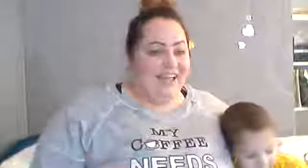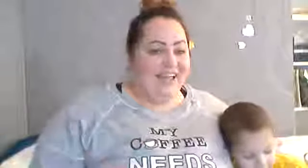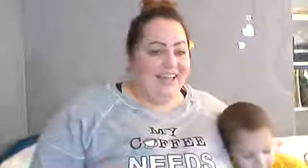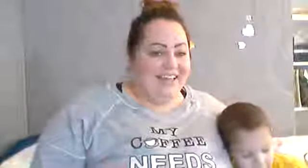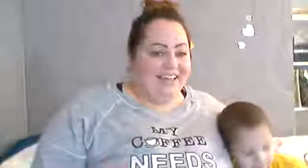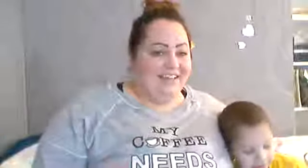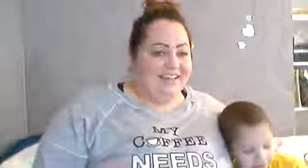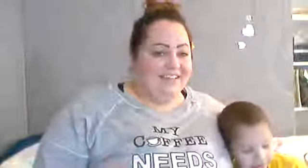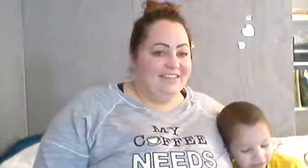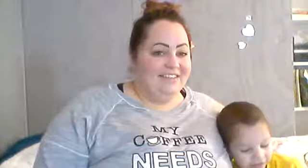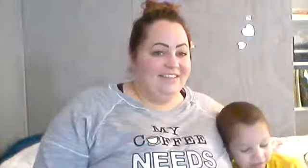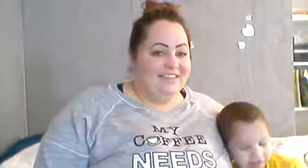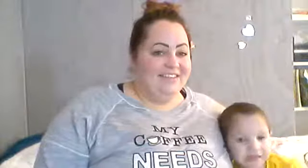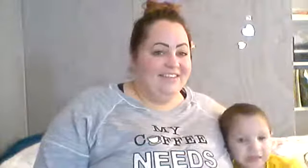day. My